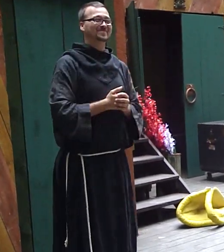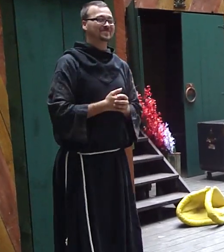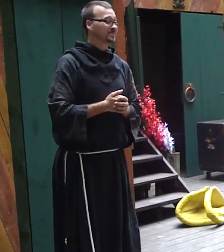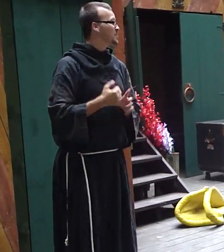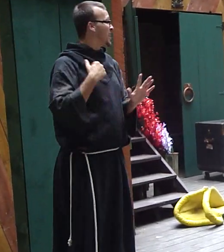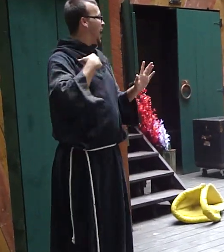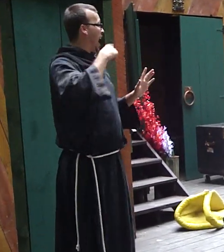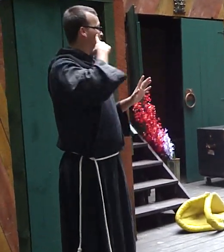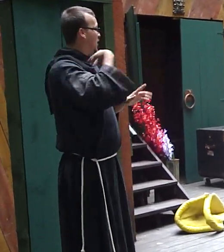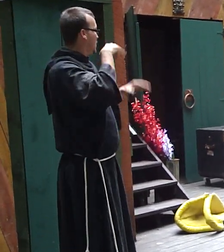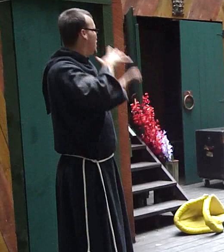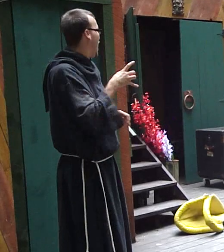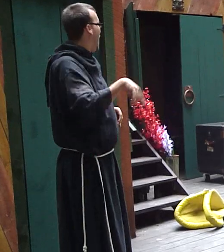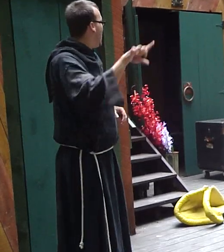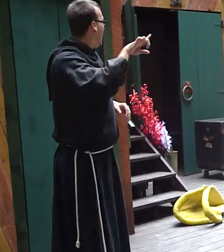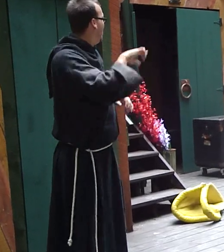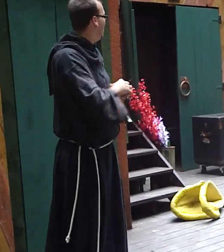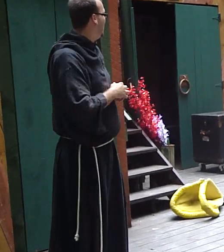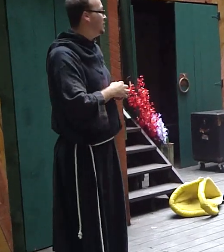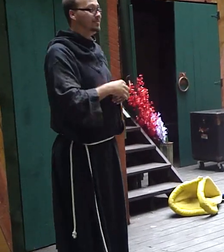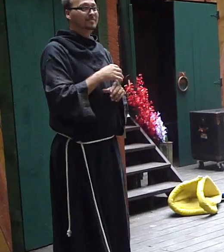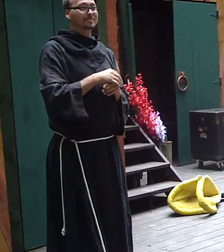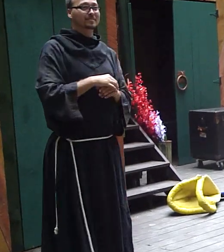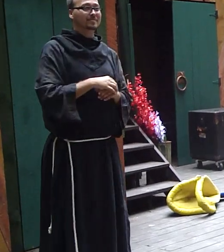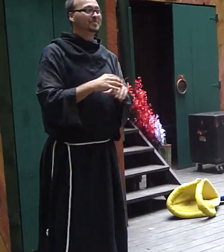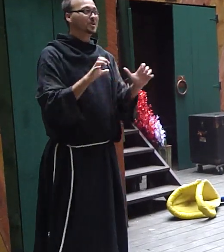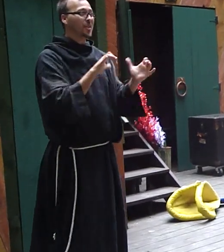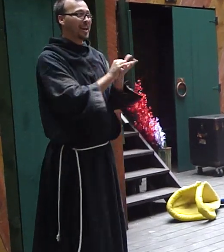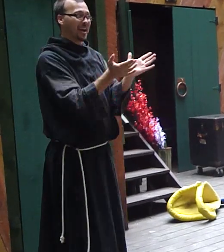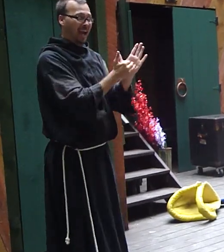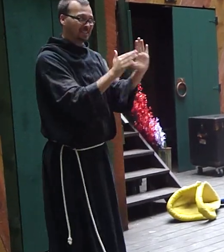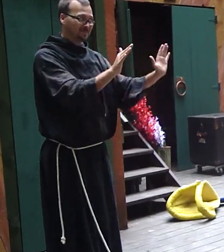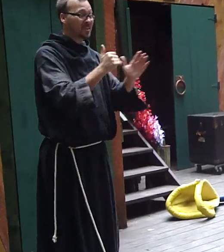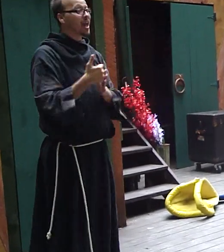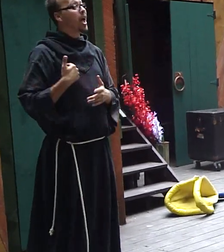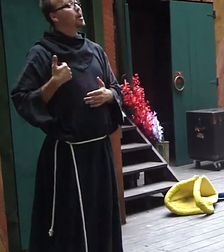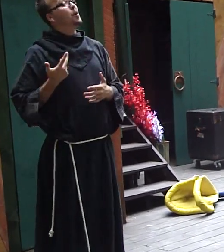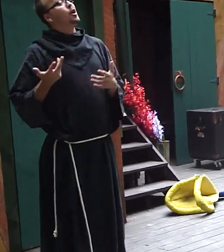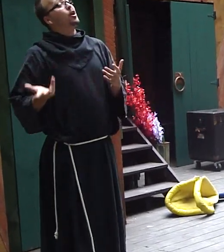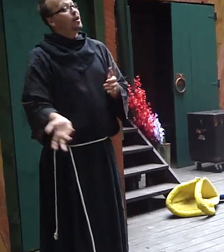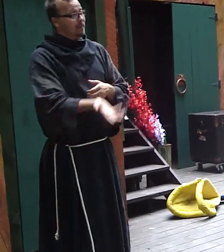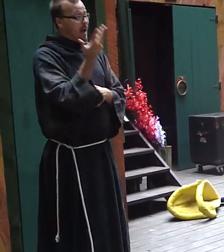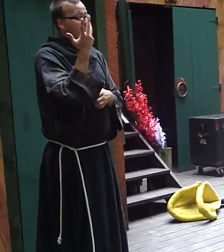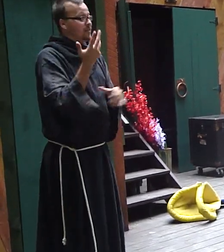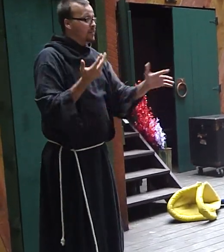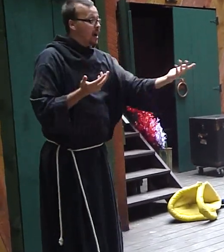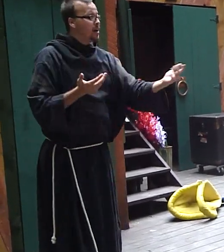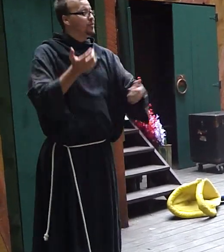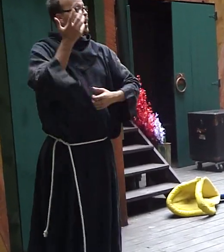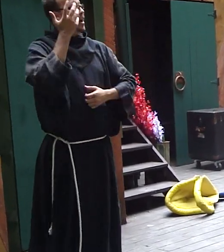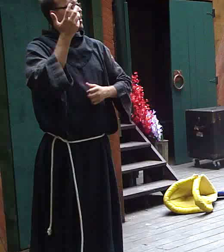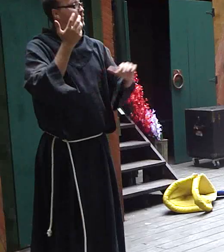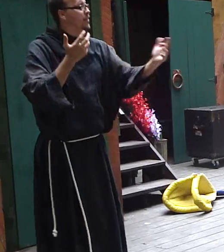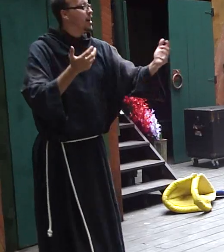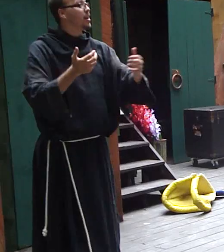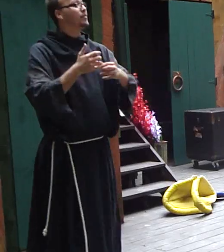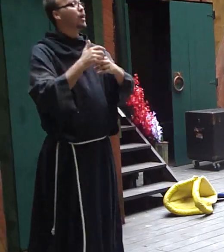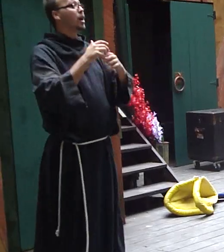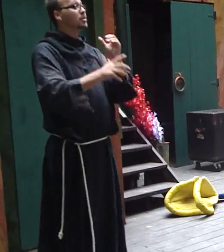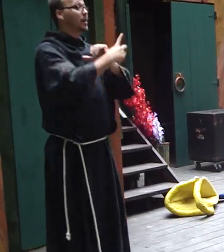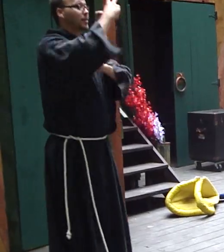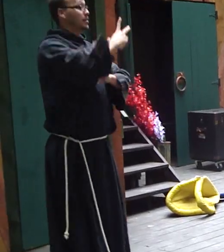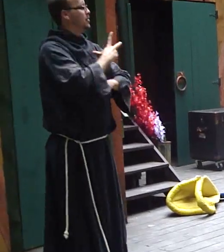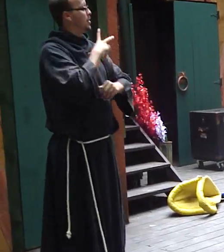I think we stunned a little. Don't do that again. There were five. Five.